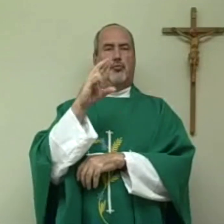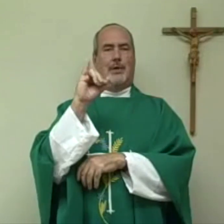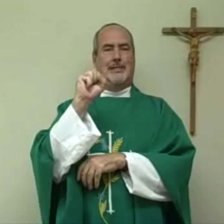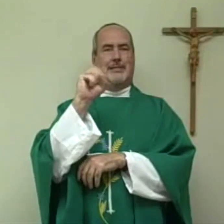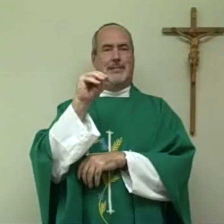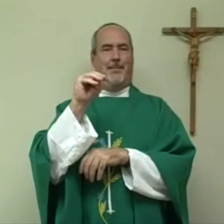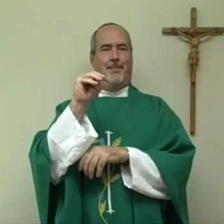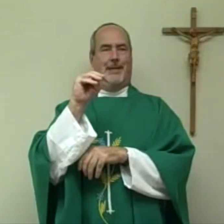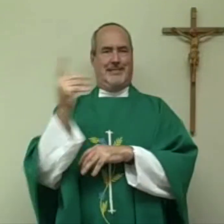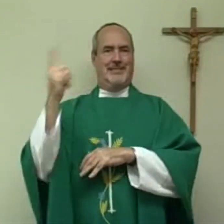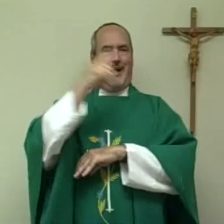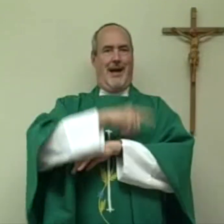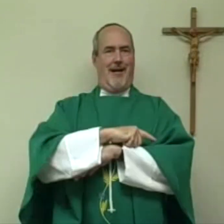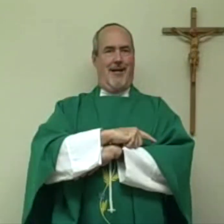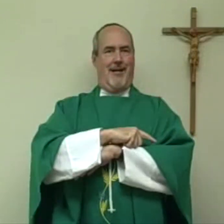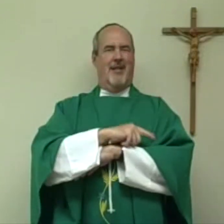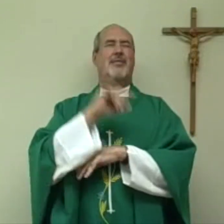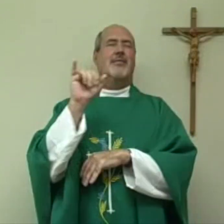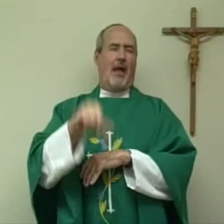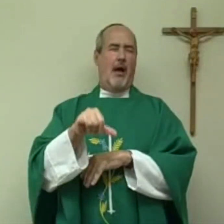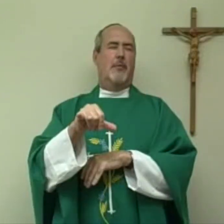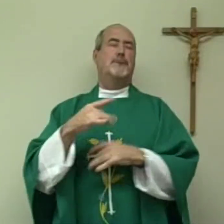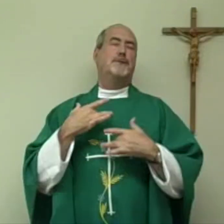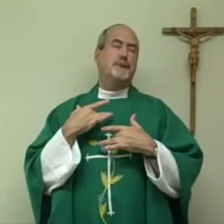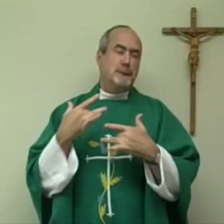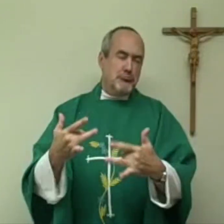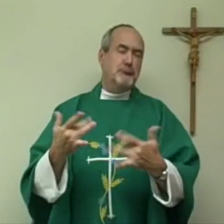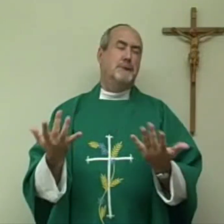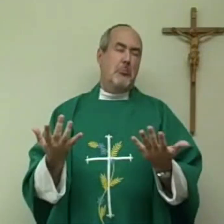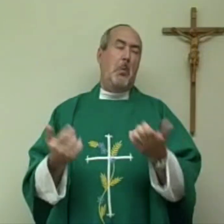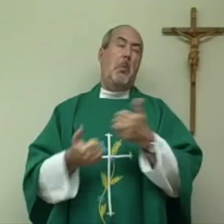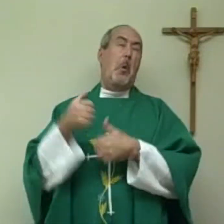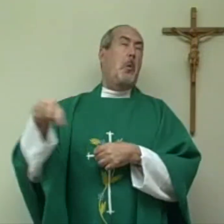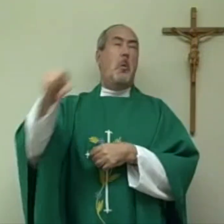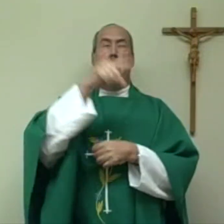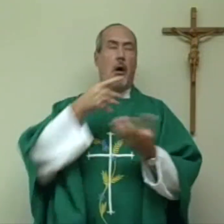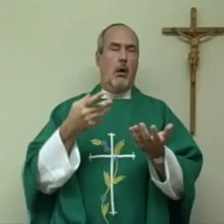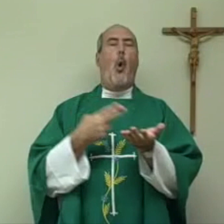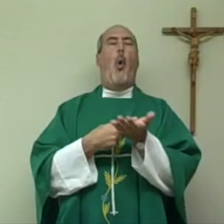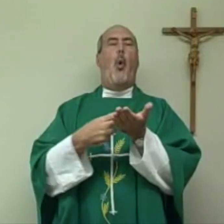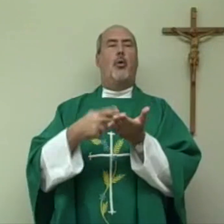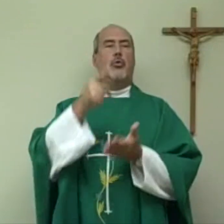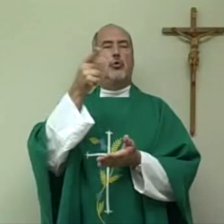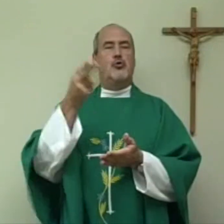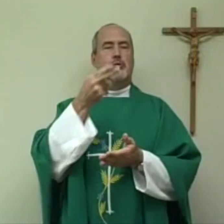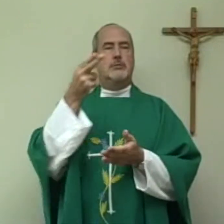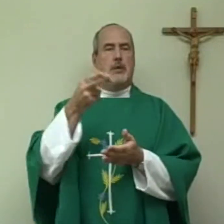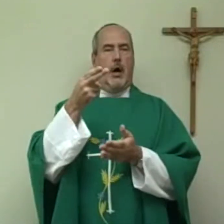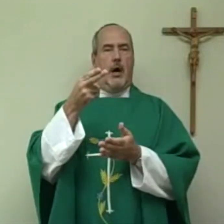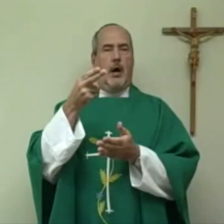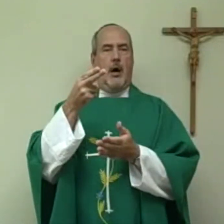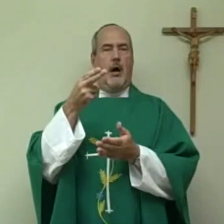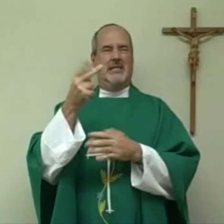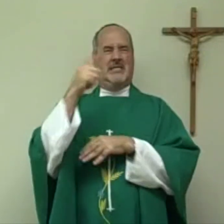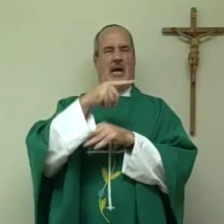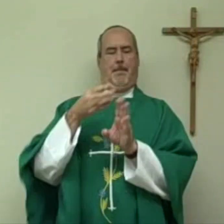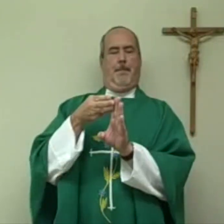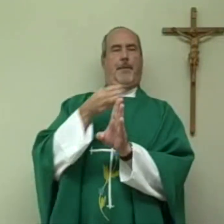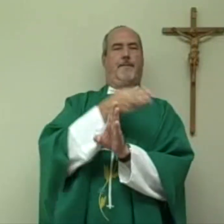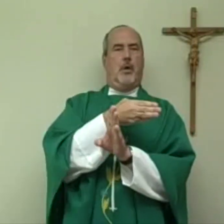So every year on Chrism Day, and that's, all around the world, we look at that as being